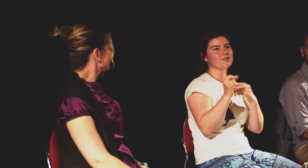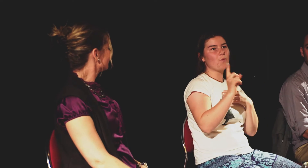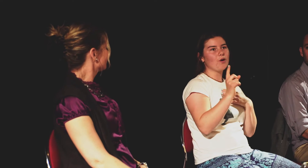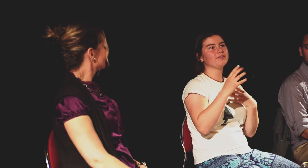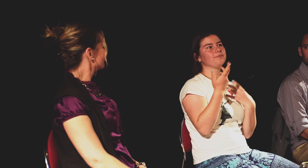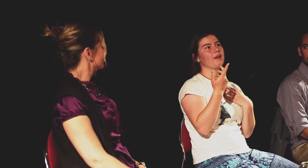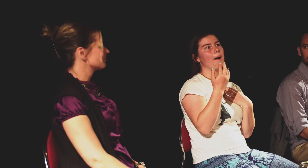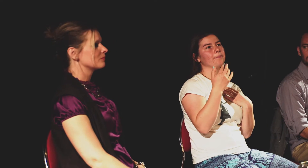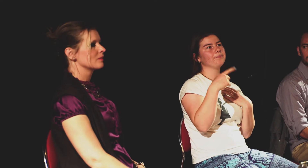question,